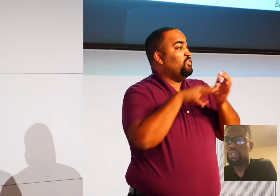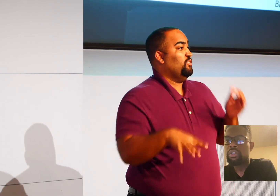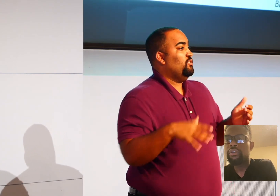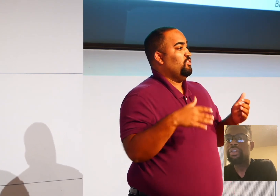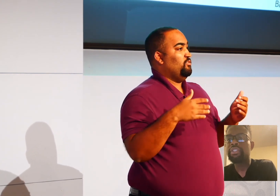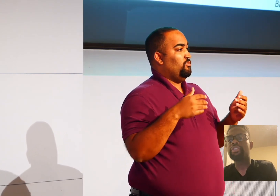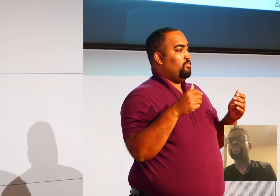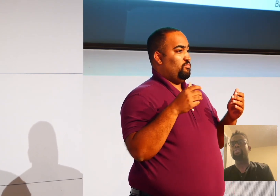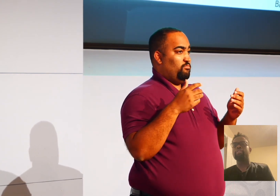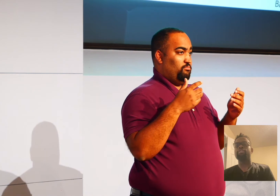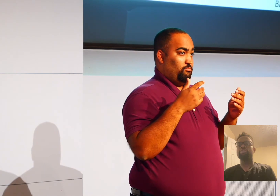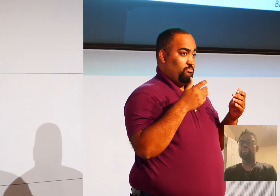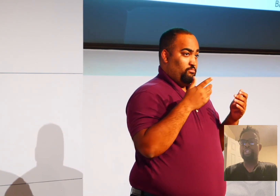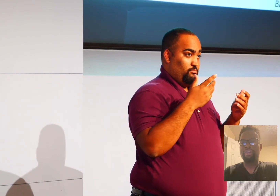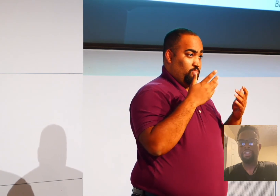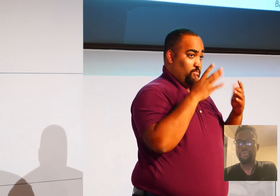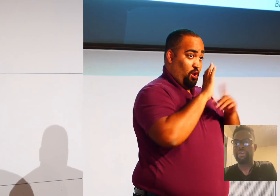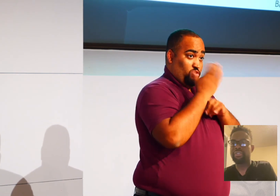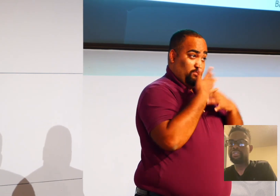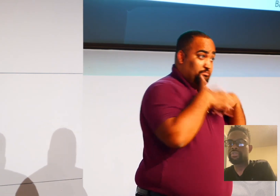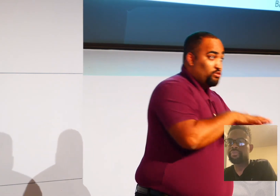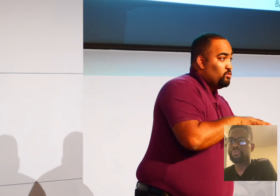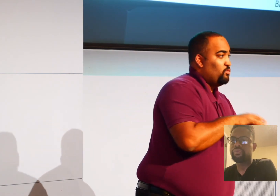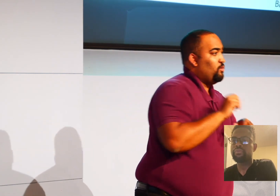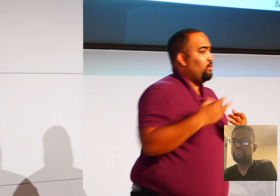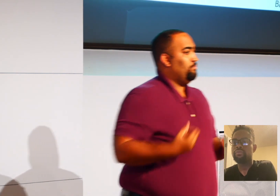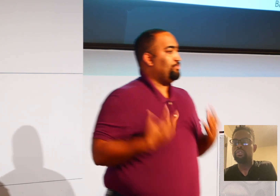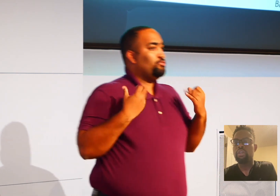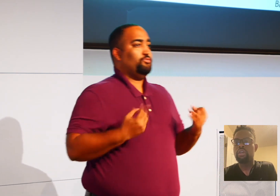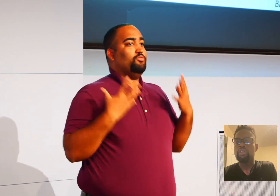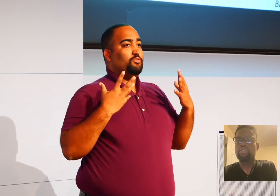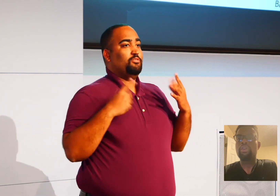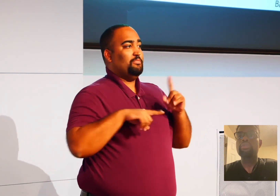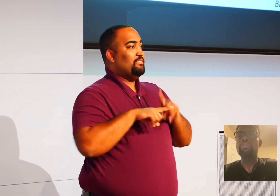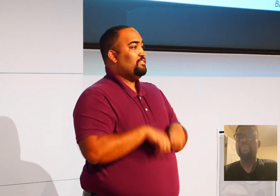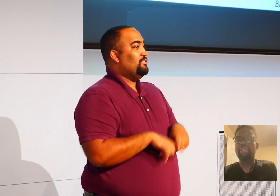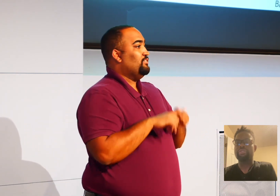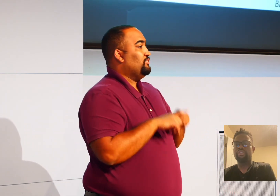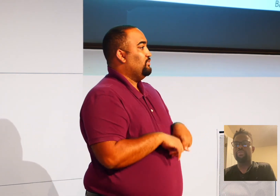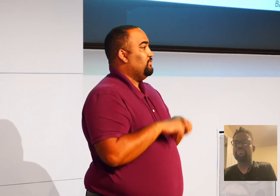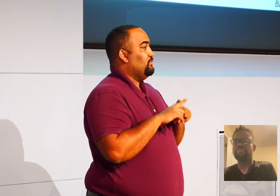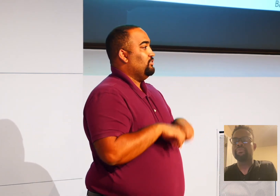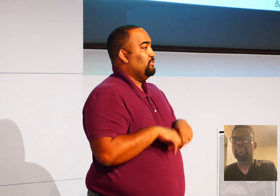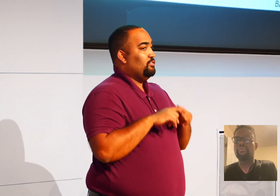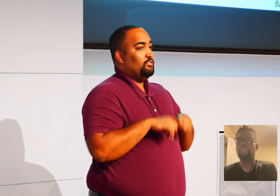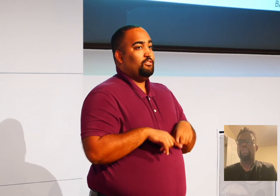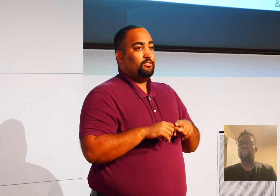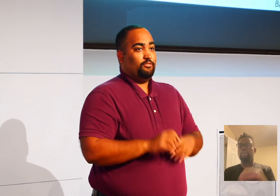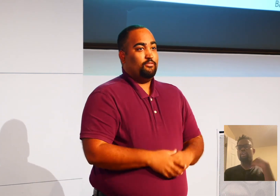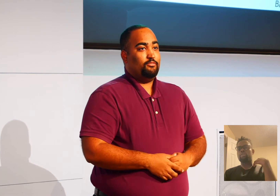So it really just depends on each student and their experiences. So cultural mainstream and